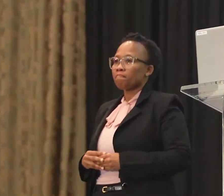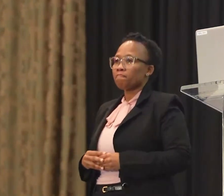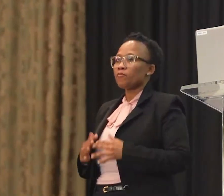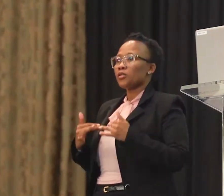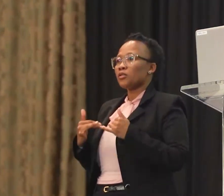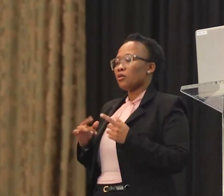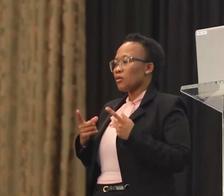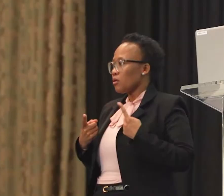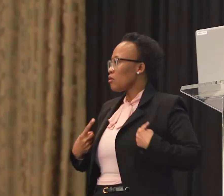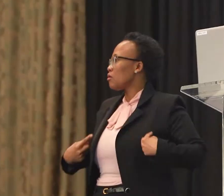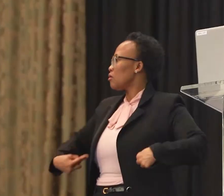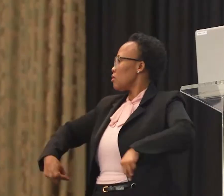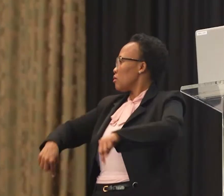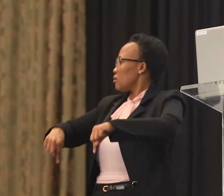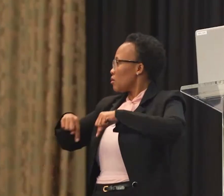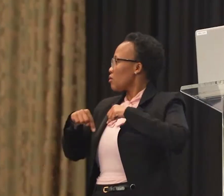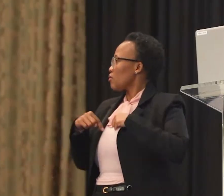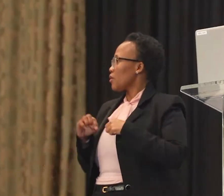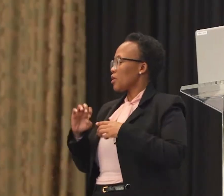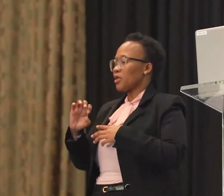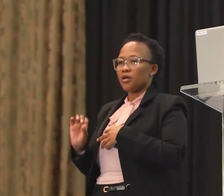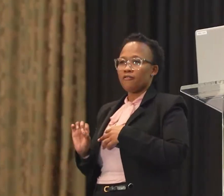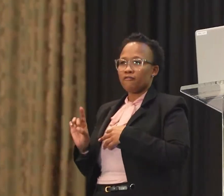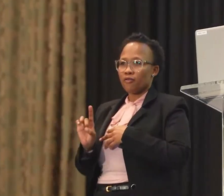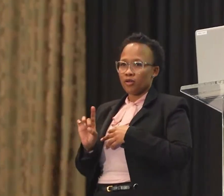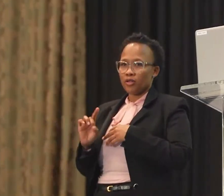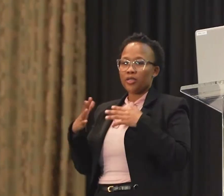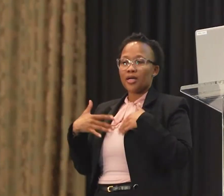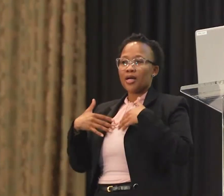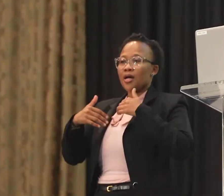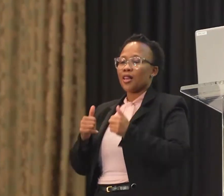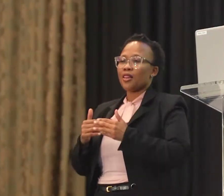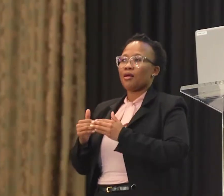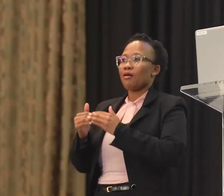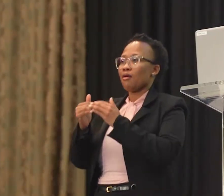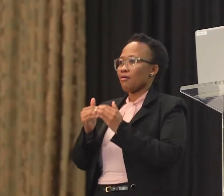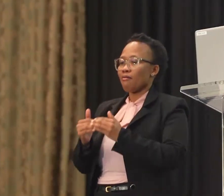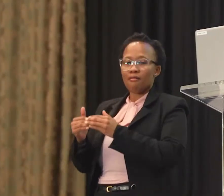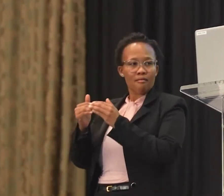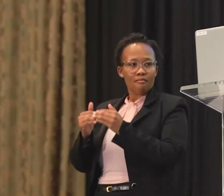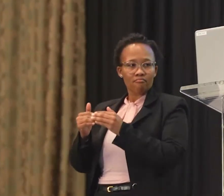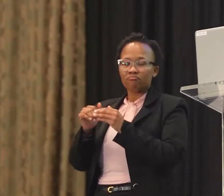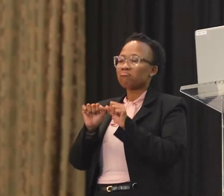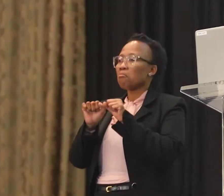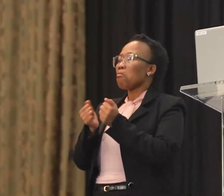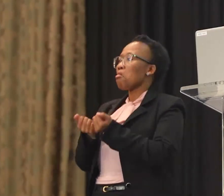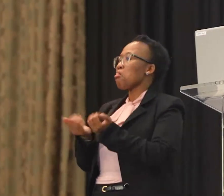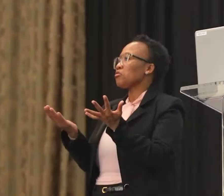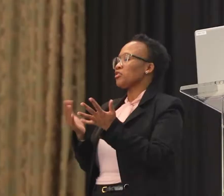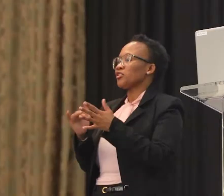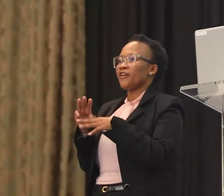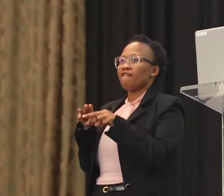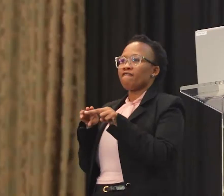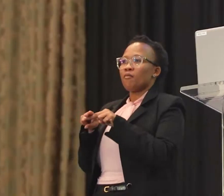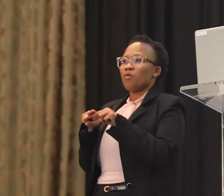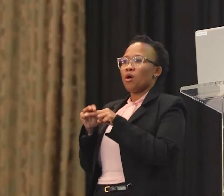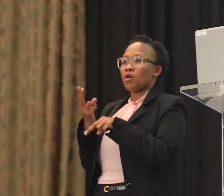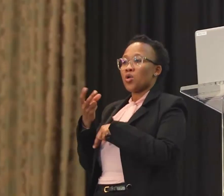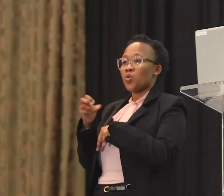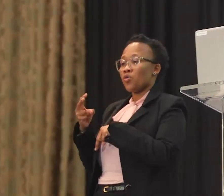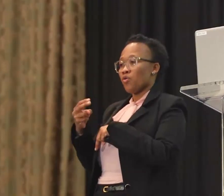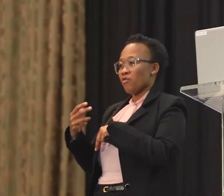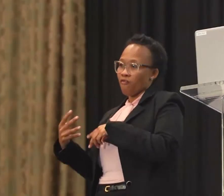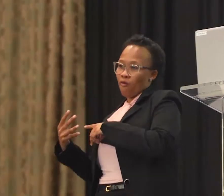our State of Health Care for Key Population that was launched in February 2024. The data in this report